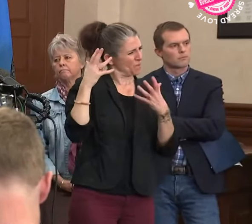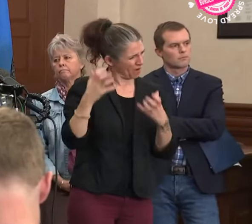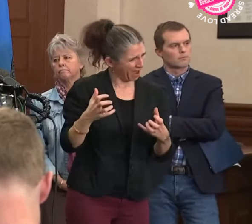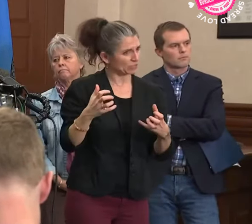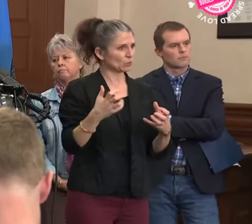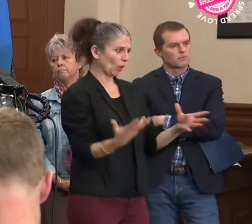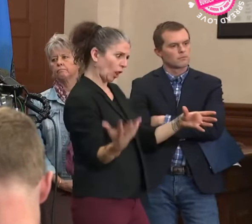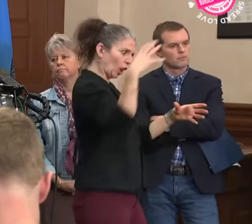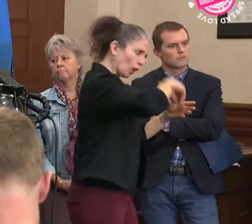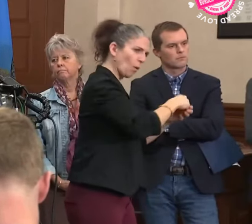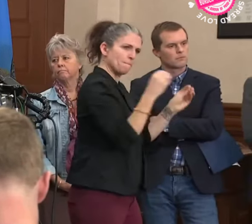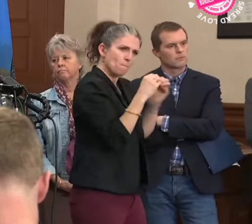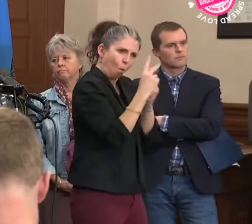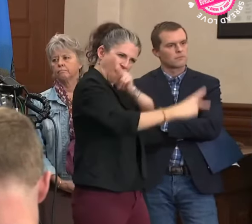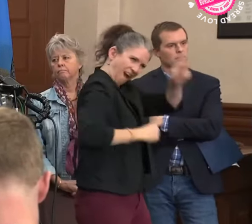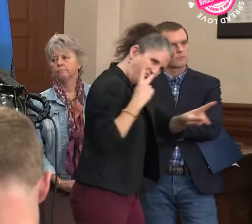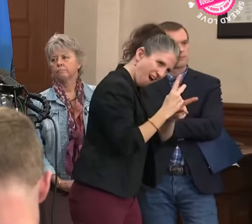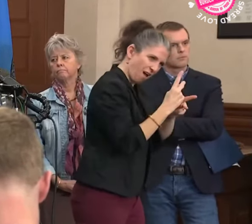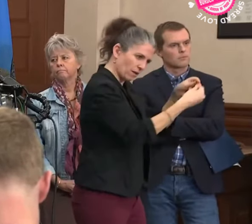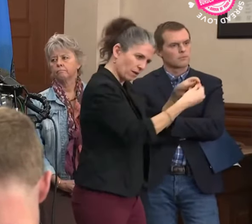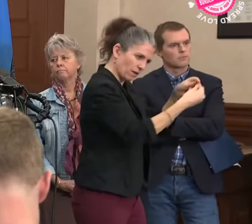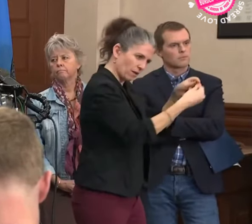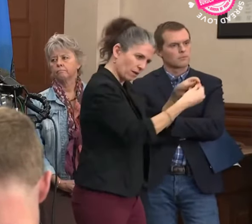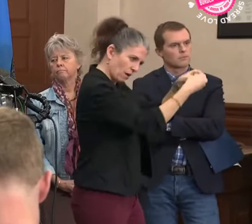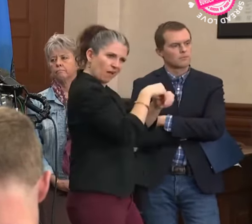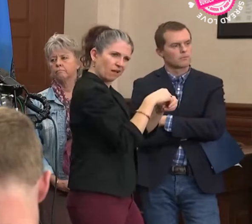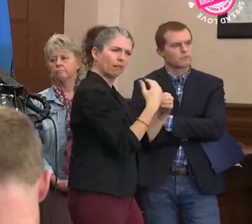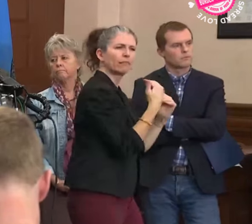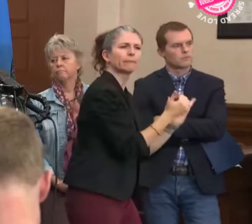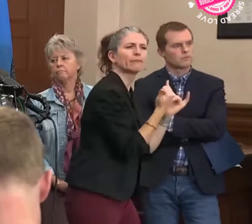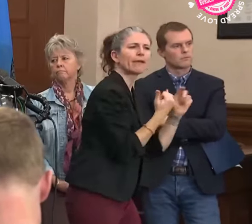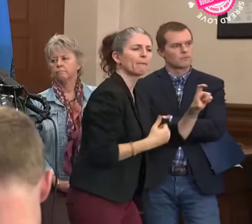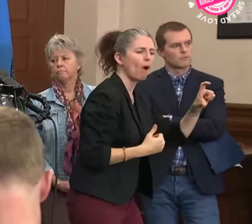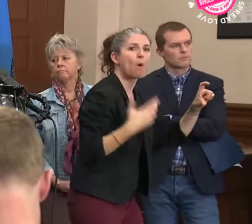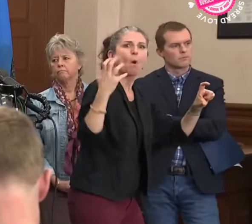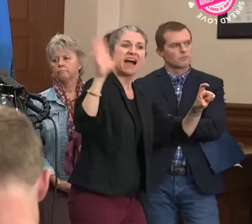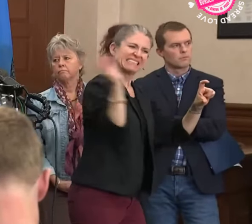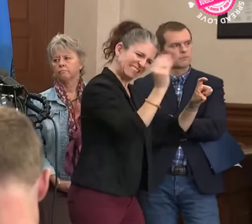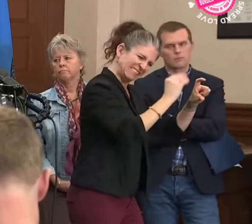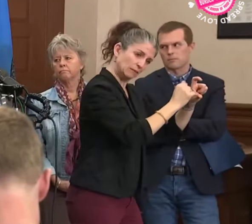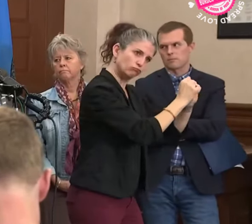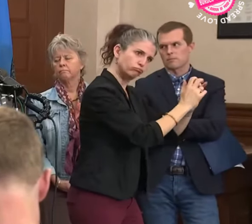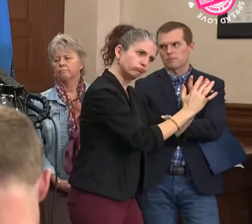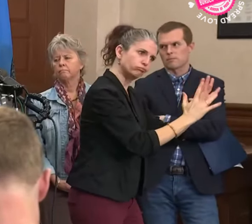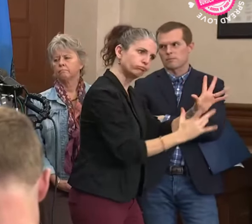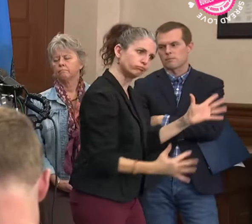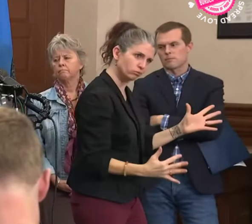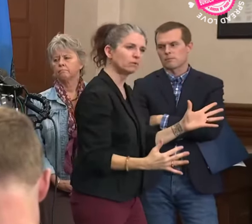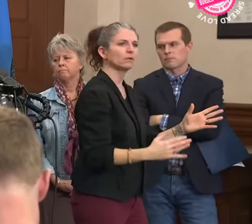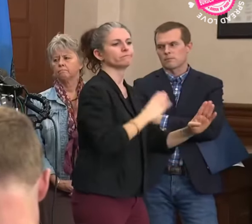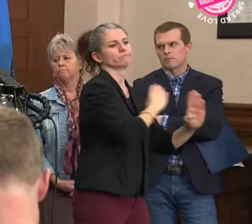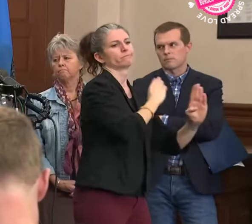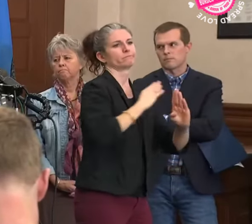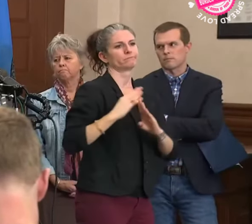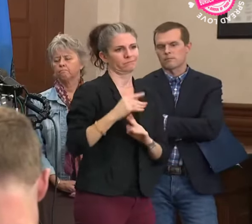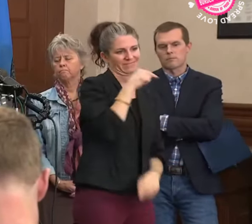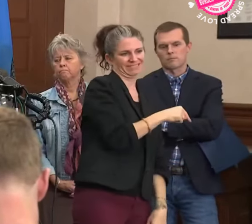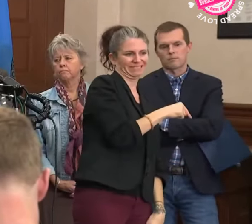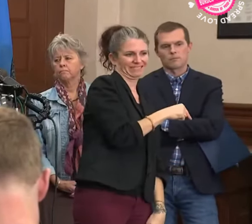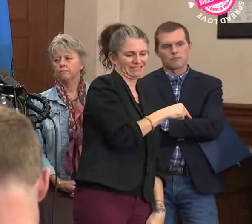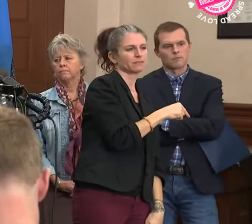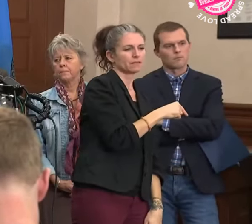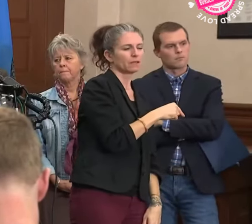covered by that ban. And it was based not on lethality, but more on how they looked,